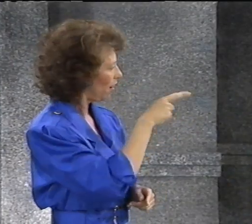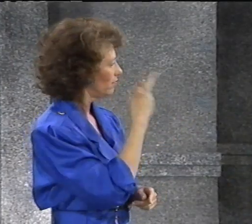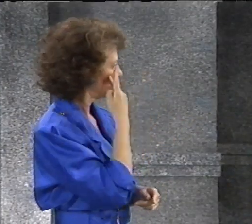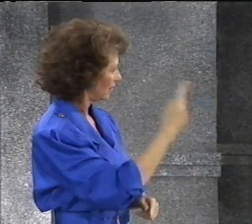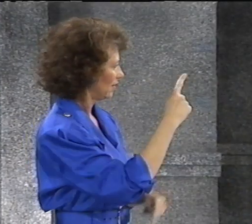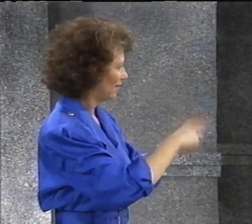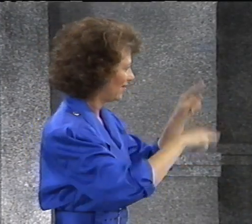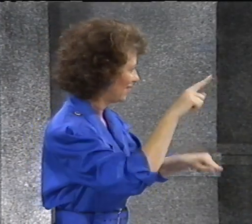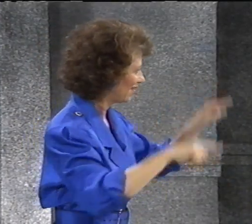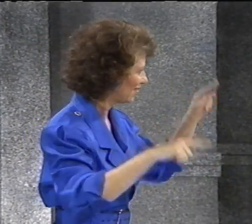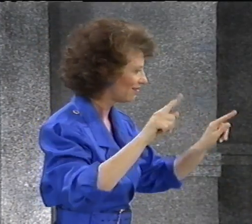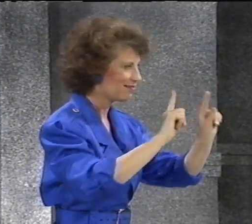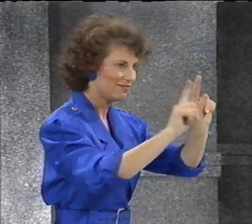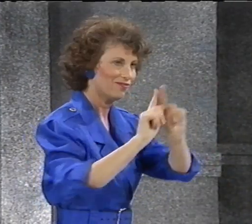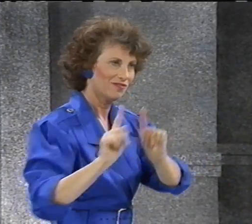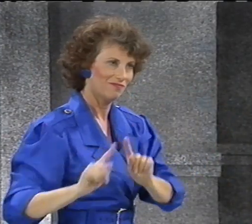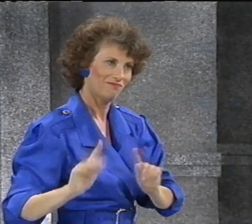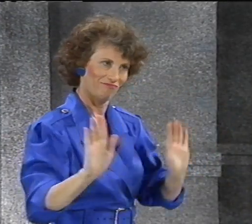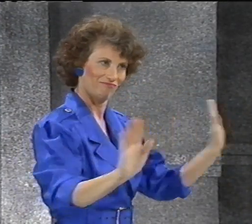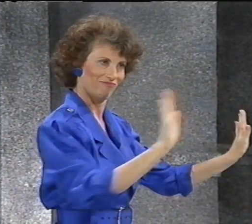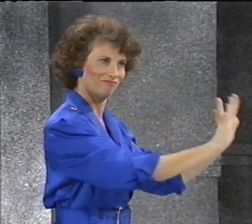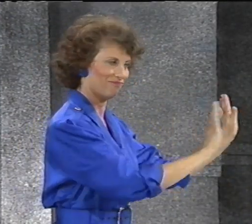You will see variations.